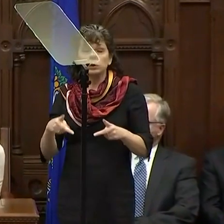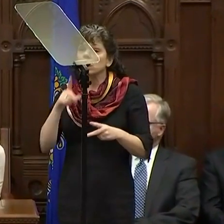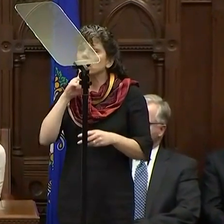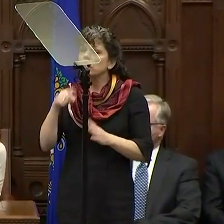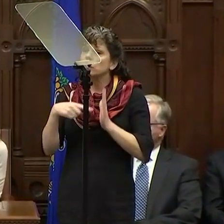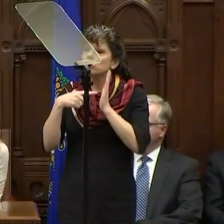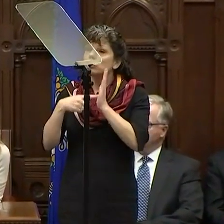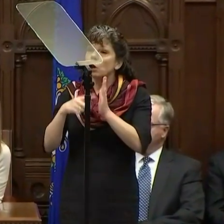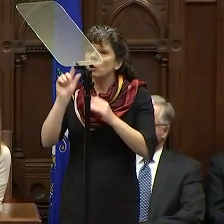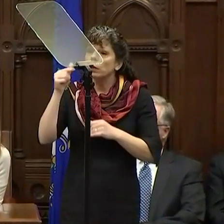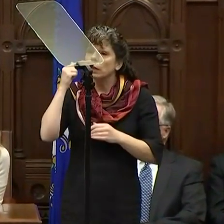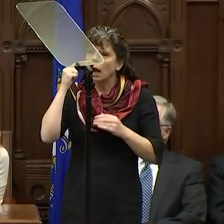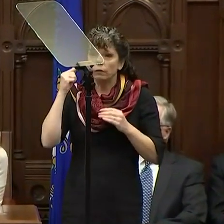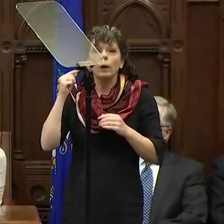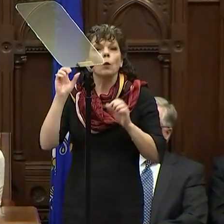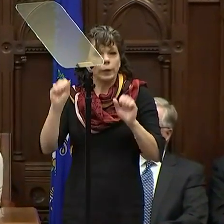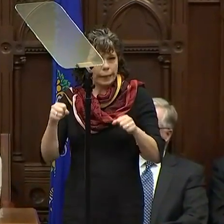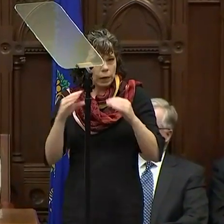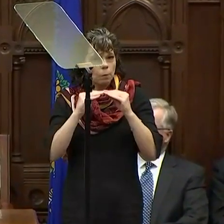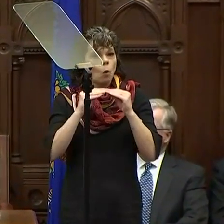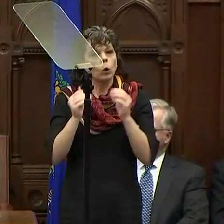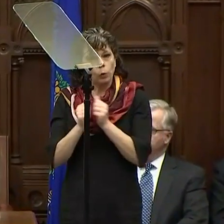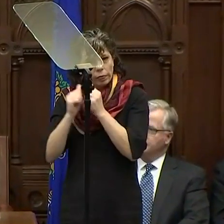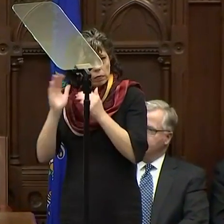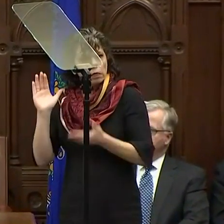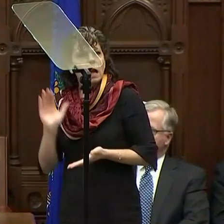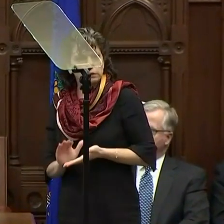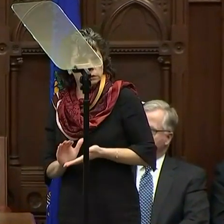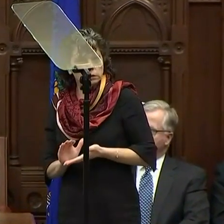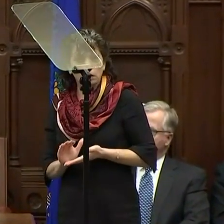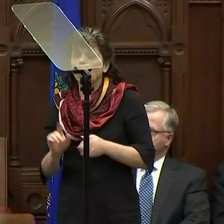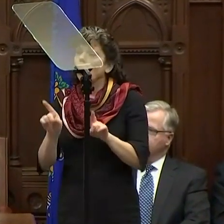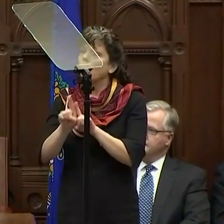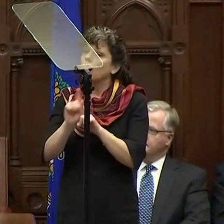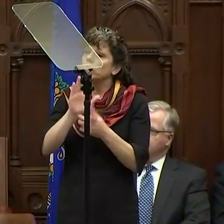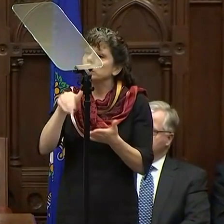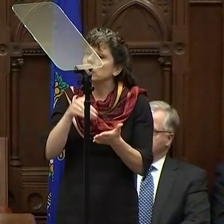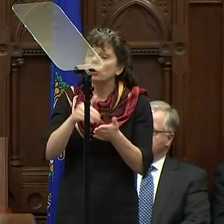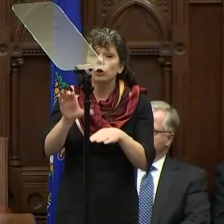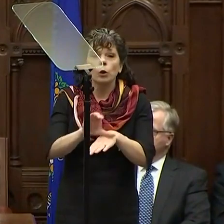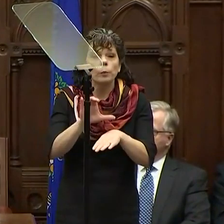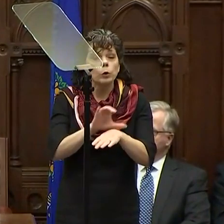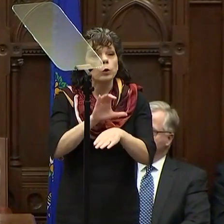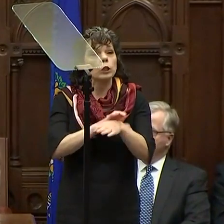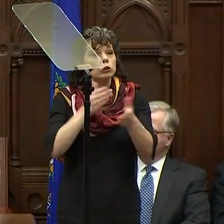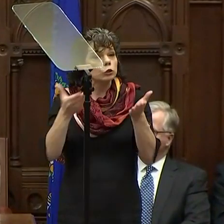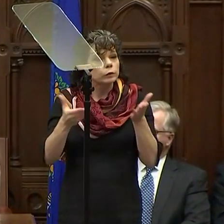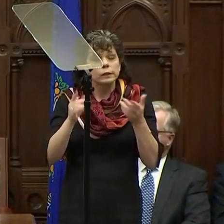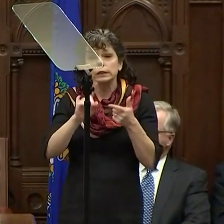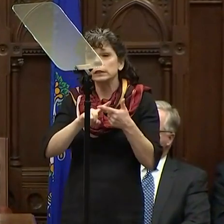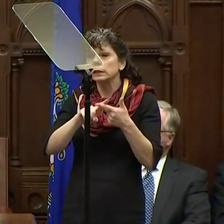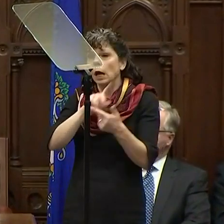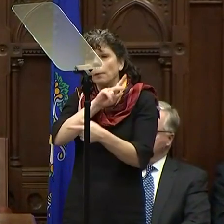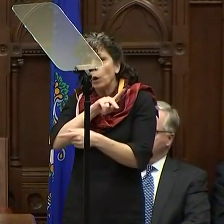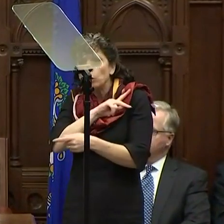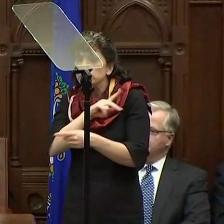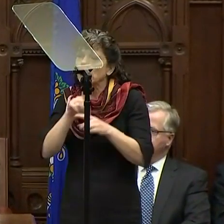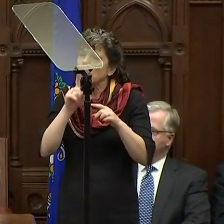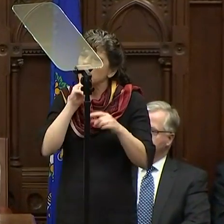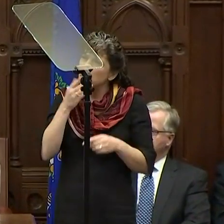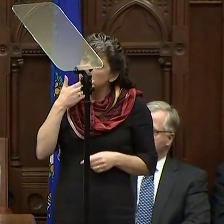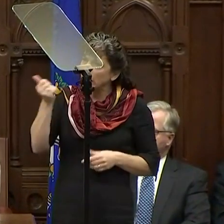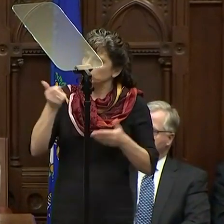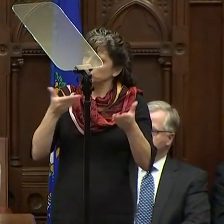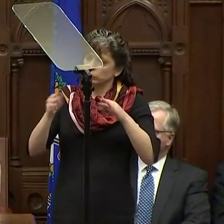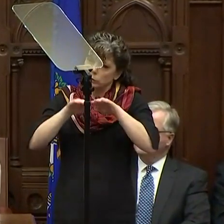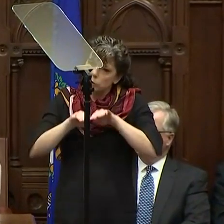government can do more with less. And we're already centralizing computer services and personnel to provide better service across state